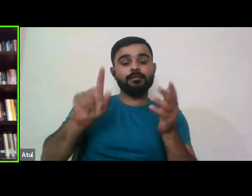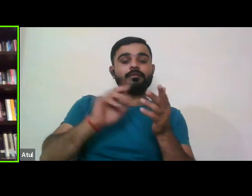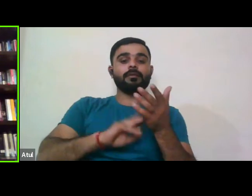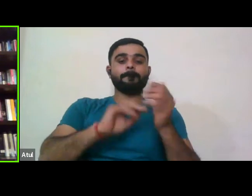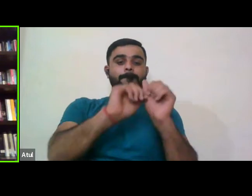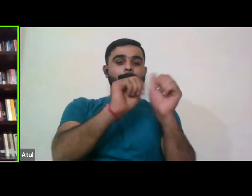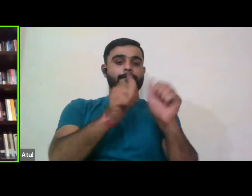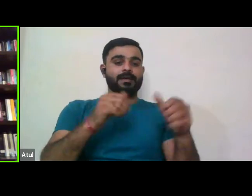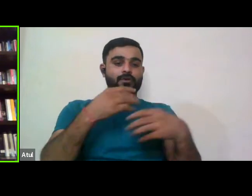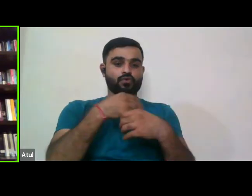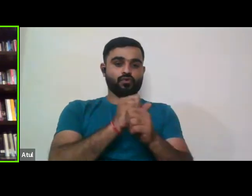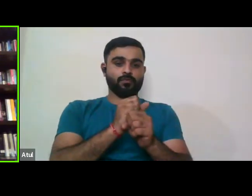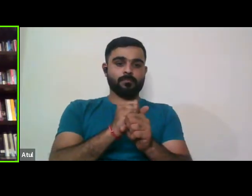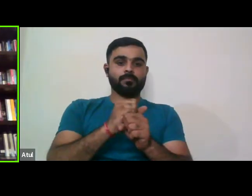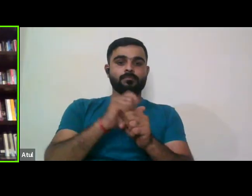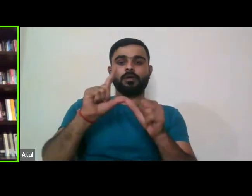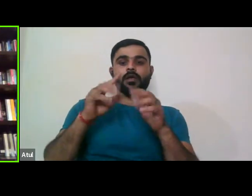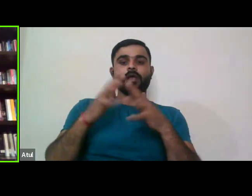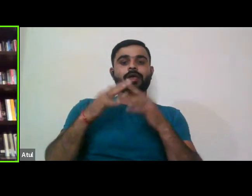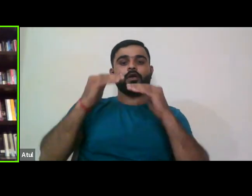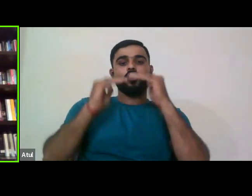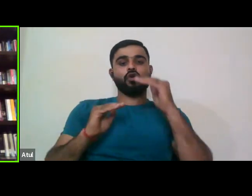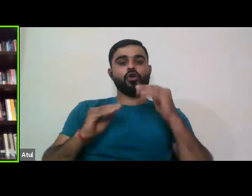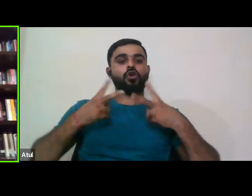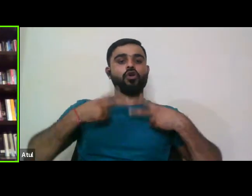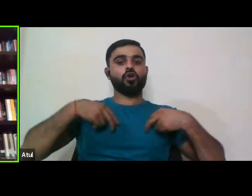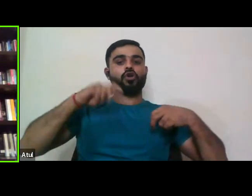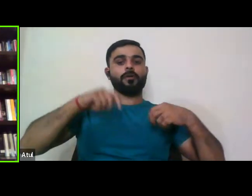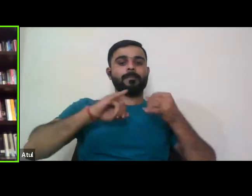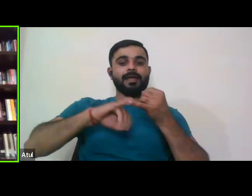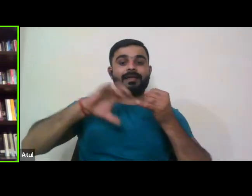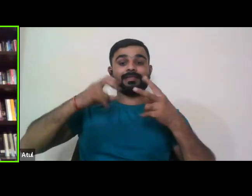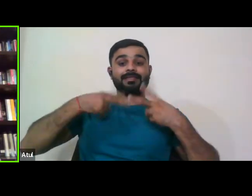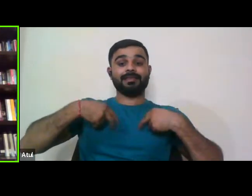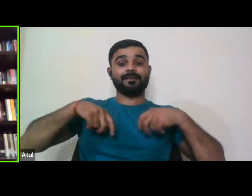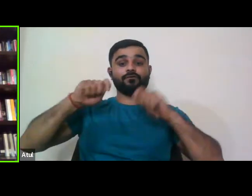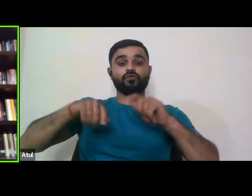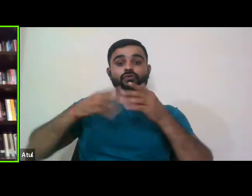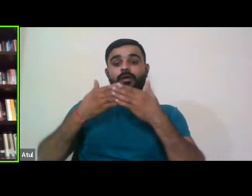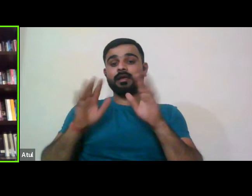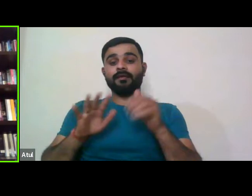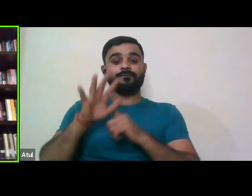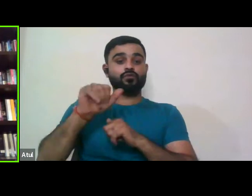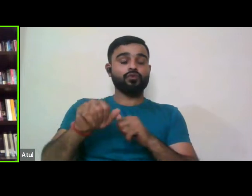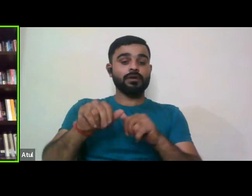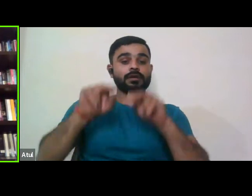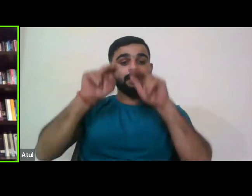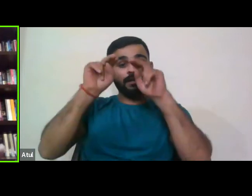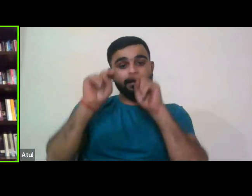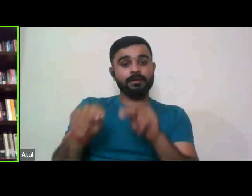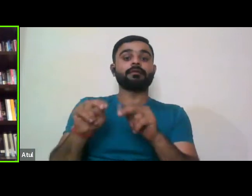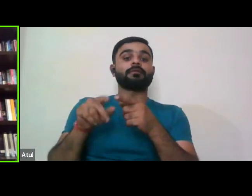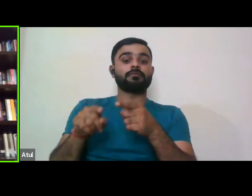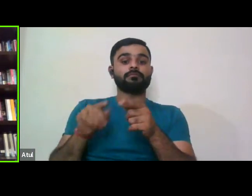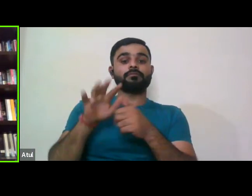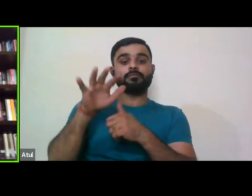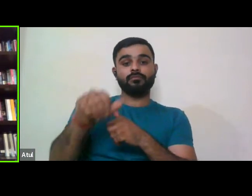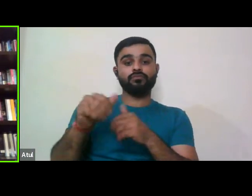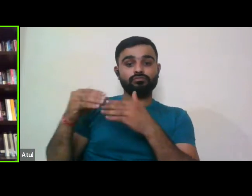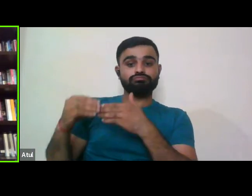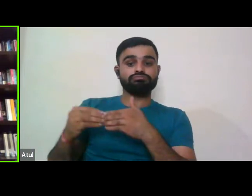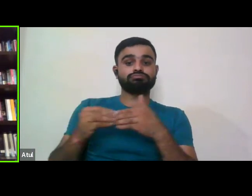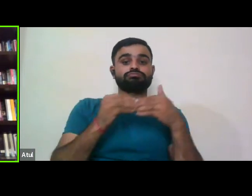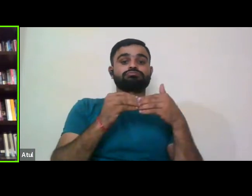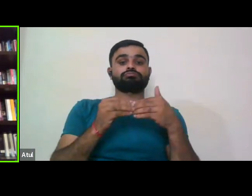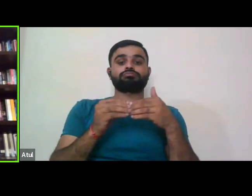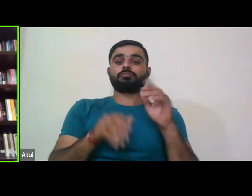model at the lower courts. But at the Supreme Court, where anyway accessing the court requires you to access it through